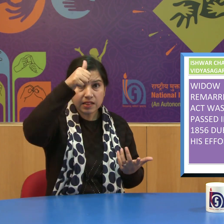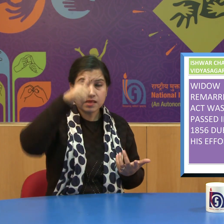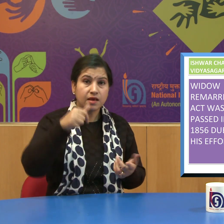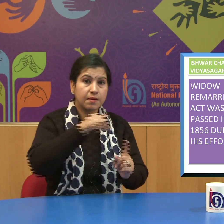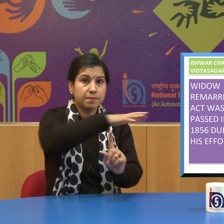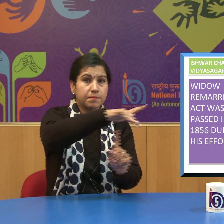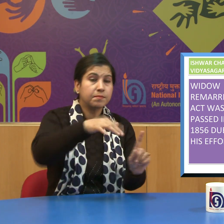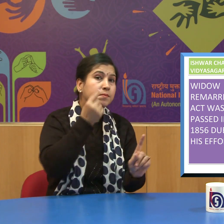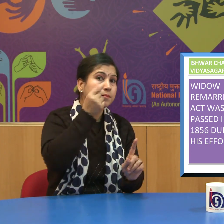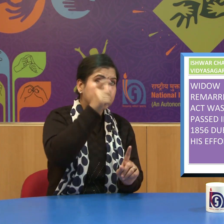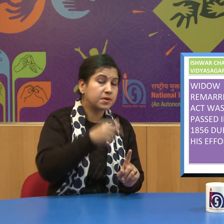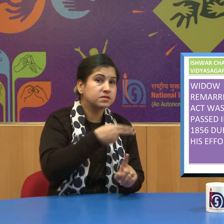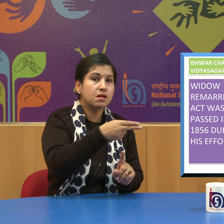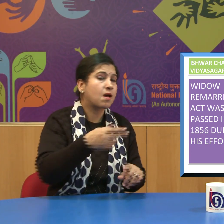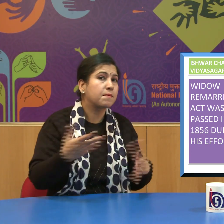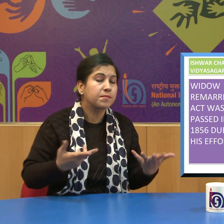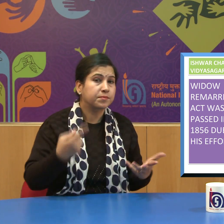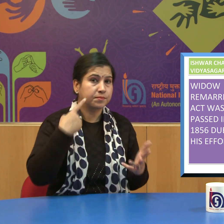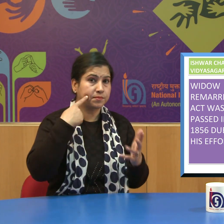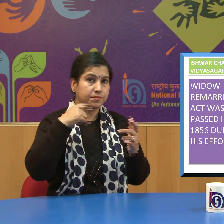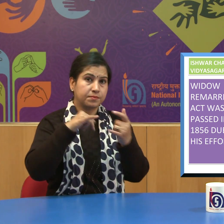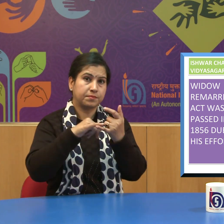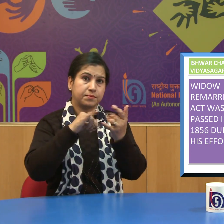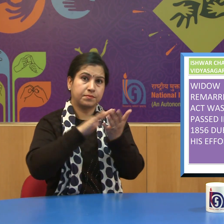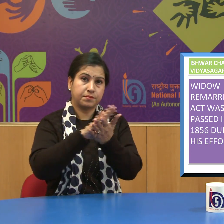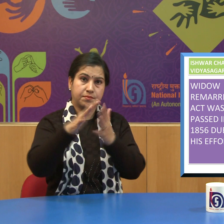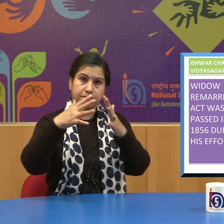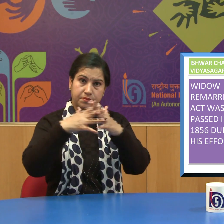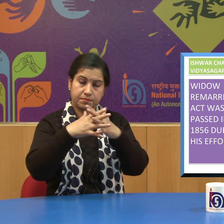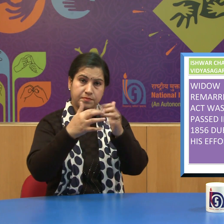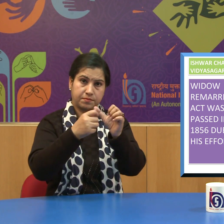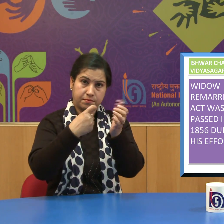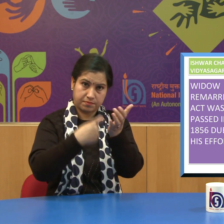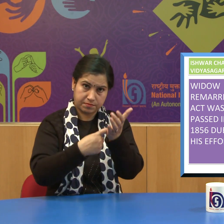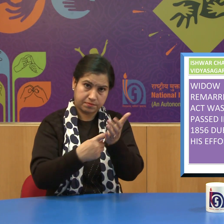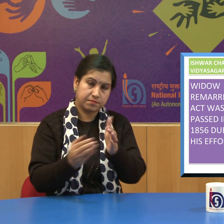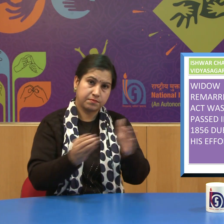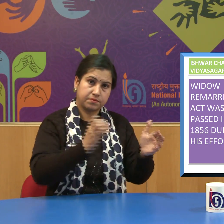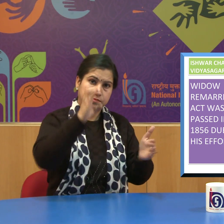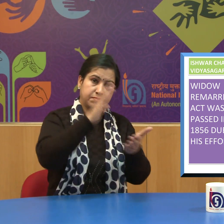whose name was Ishwar Chandra Vidyasagar